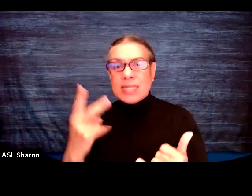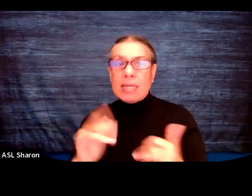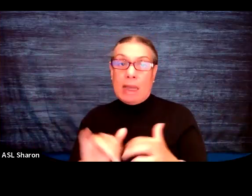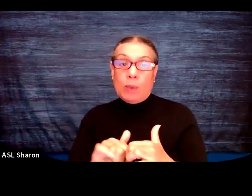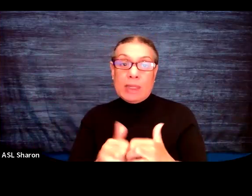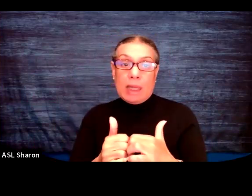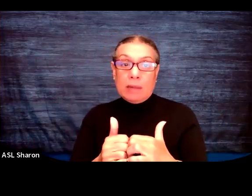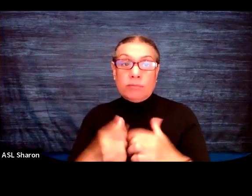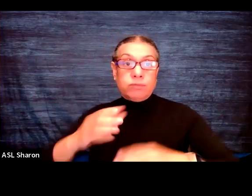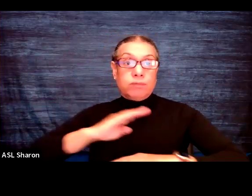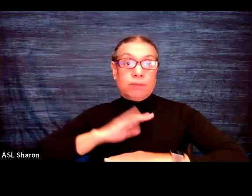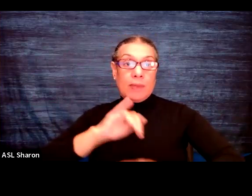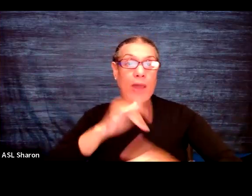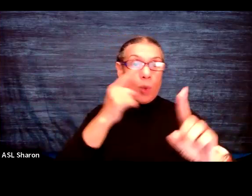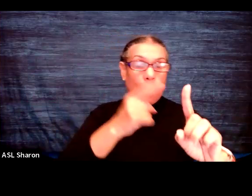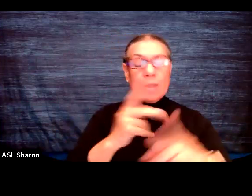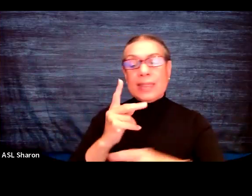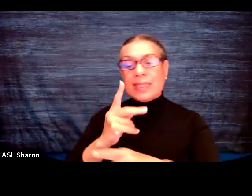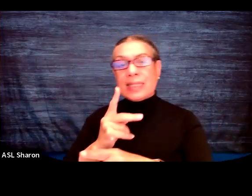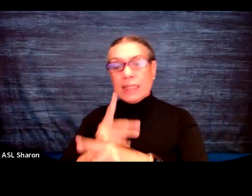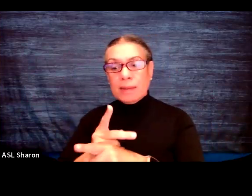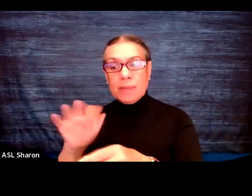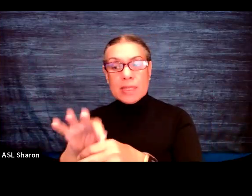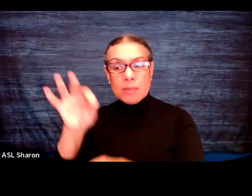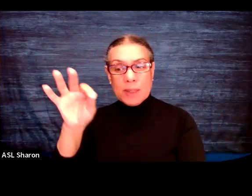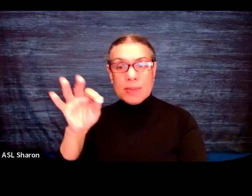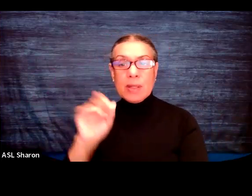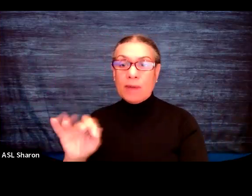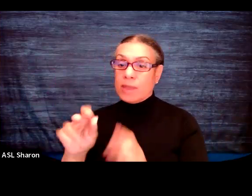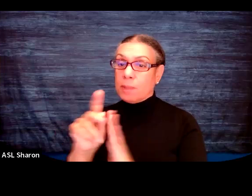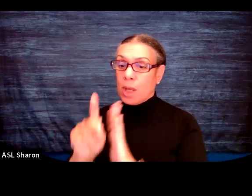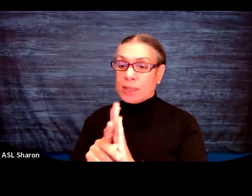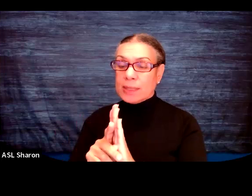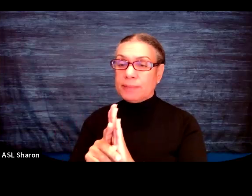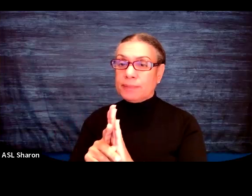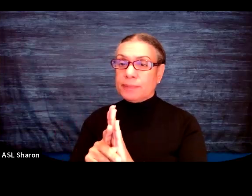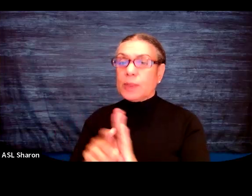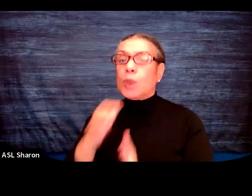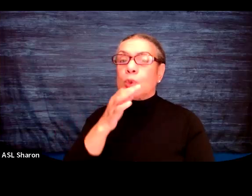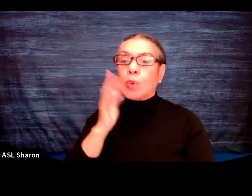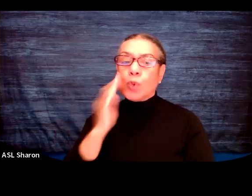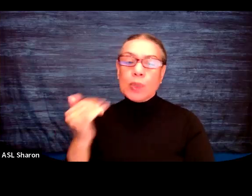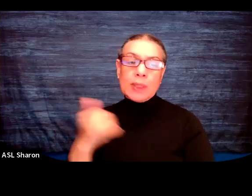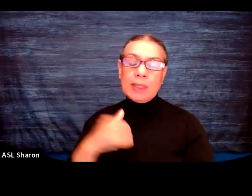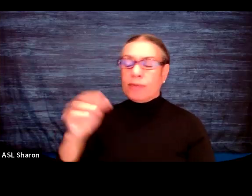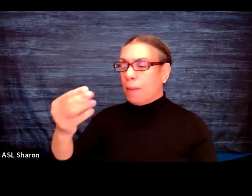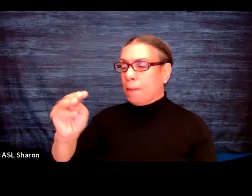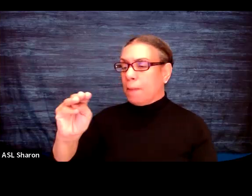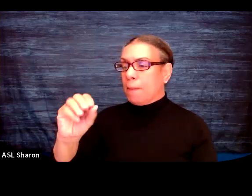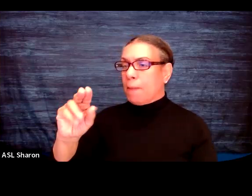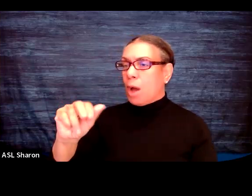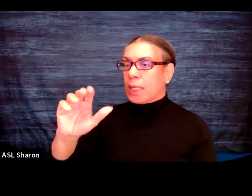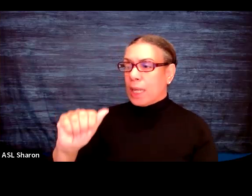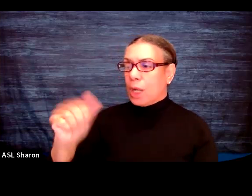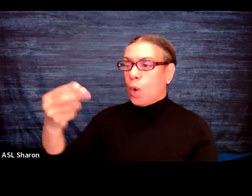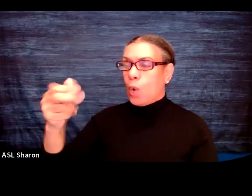goal while staying true to the intent and spirit of the policy. Shortly, you'll hear from Monica Hogan, who is our Chief